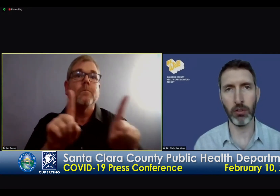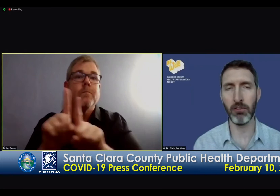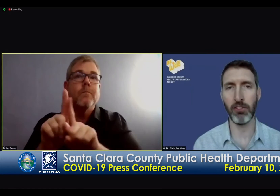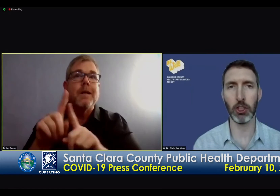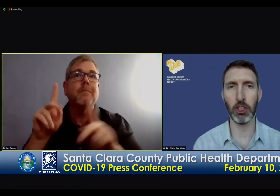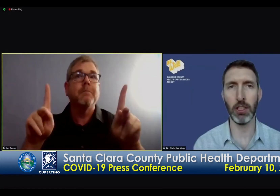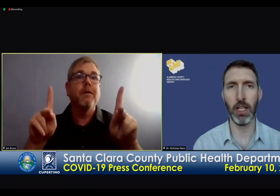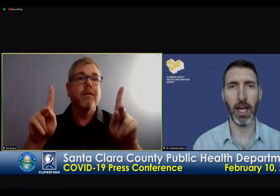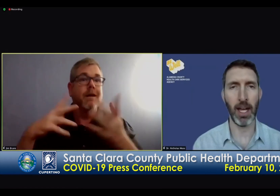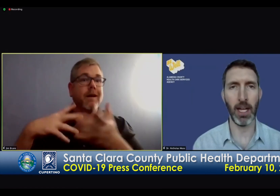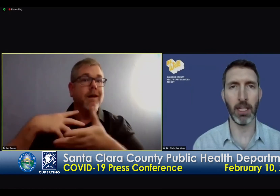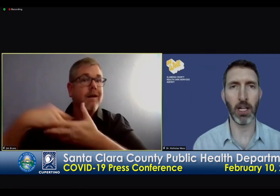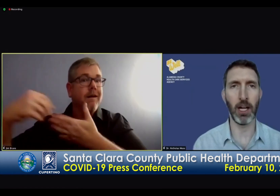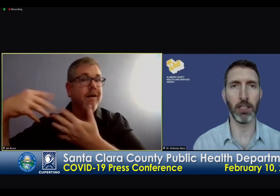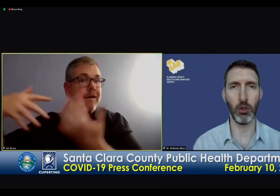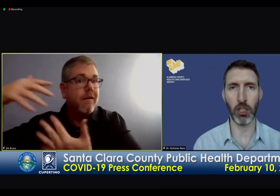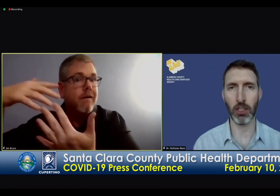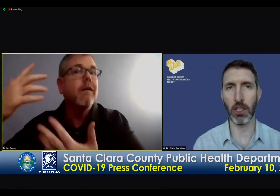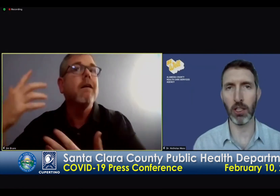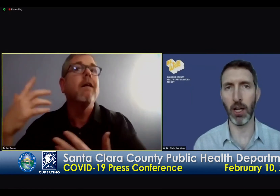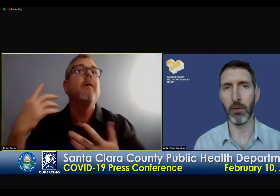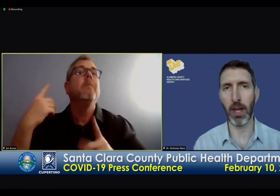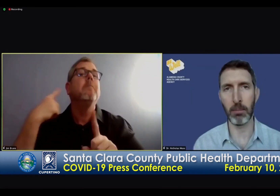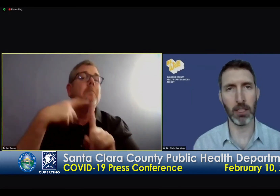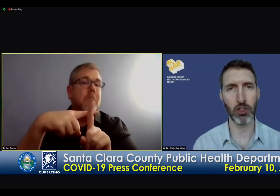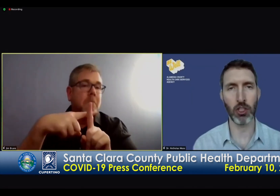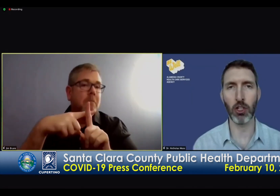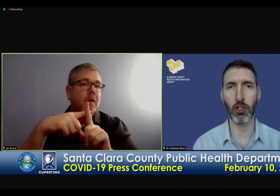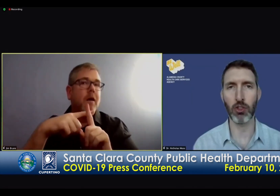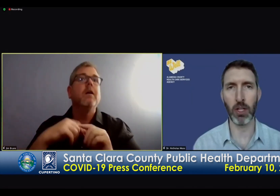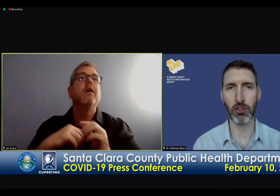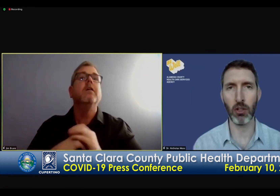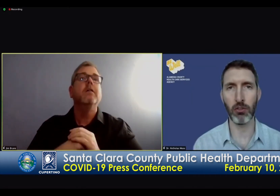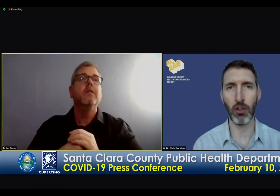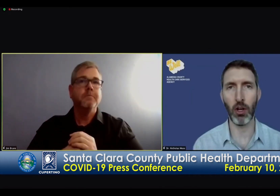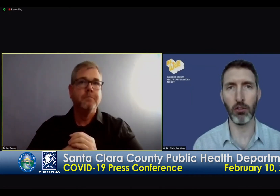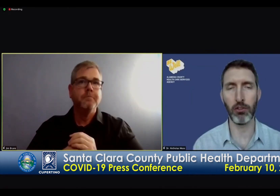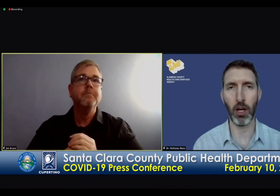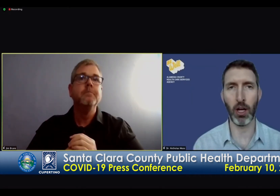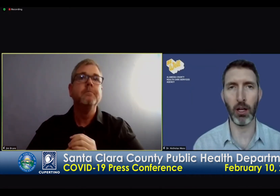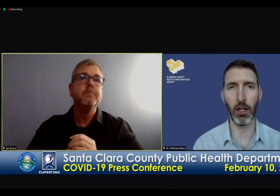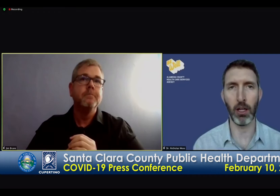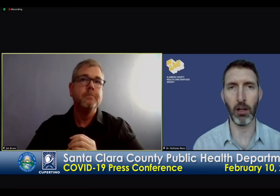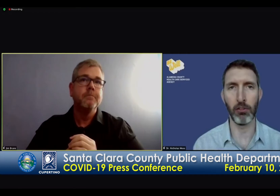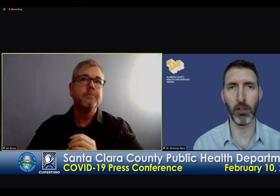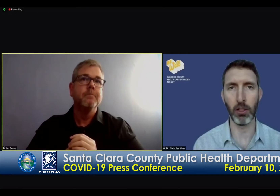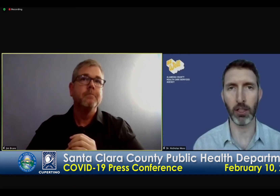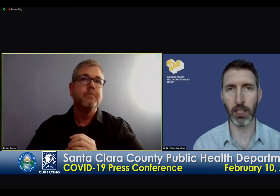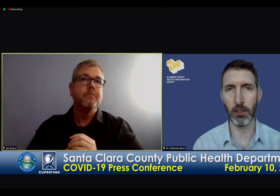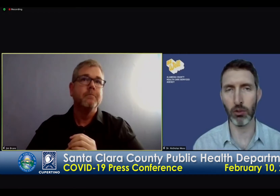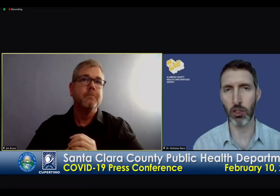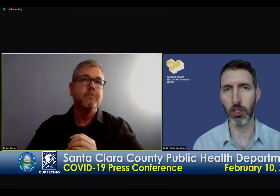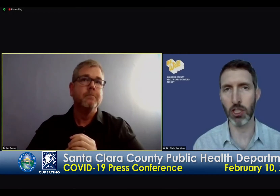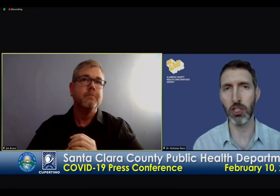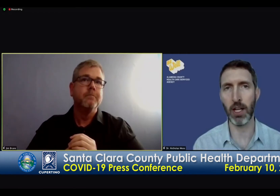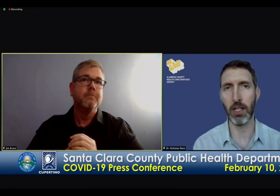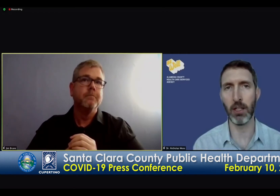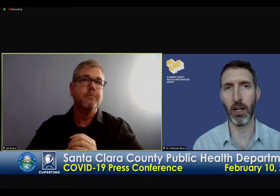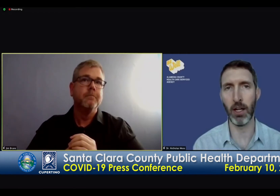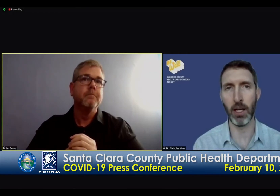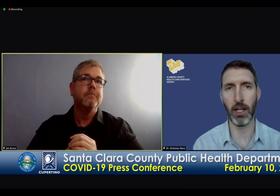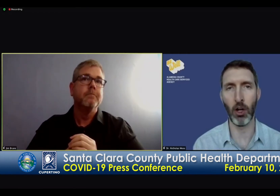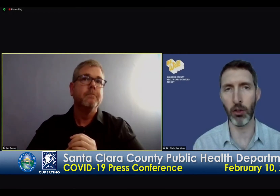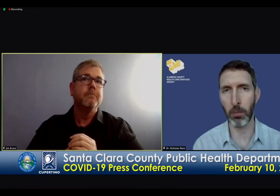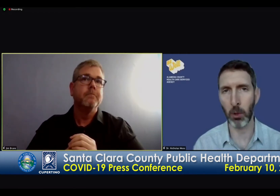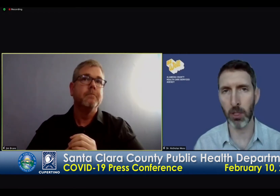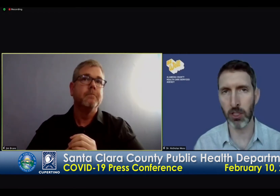COVID infection, and I do think that that means that there is a risk of continued surges,